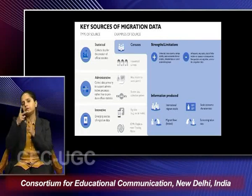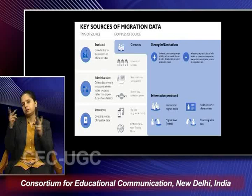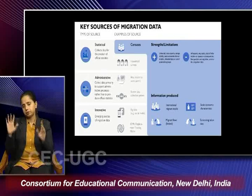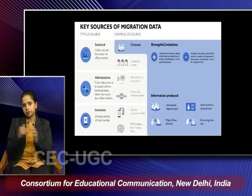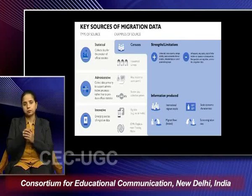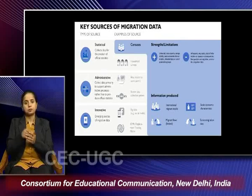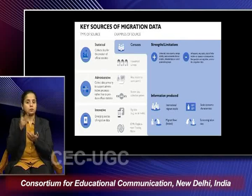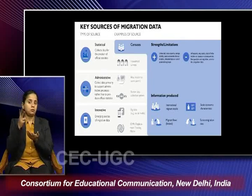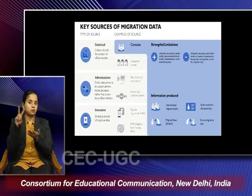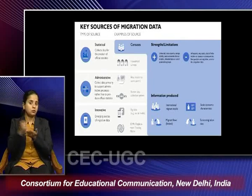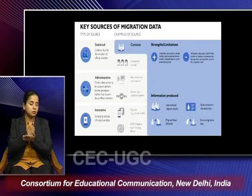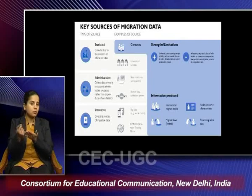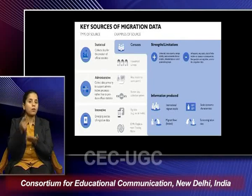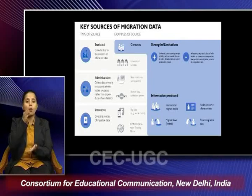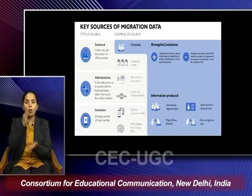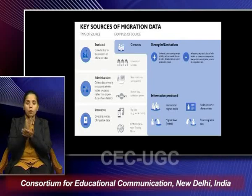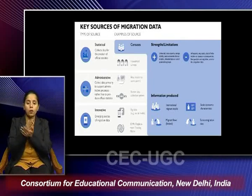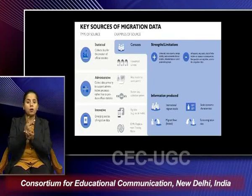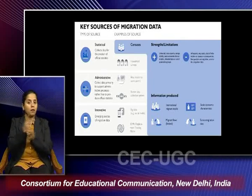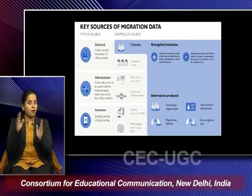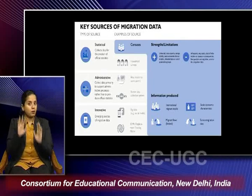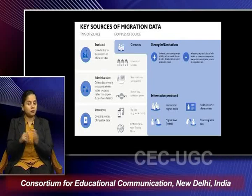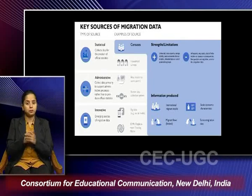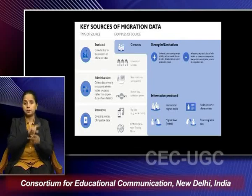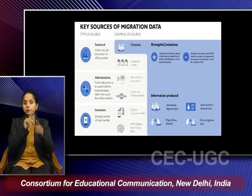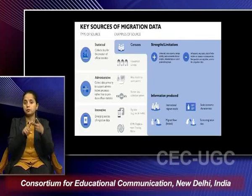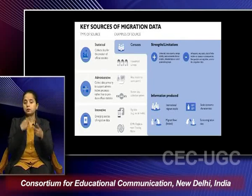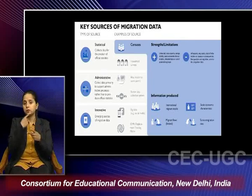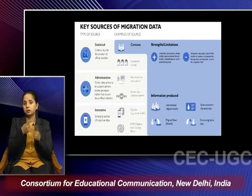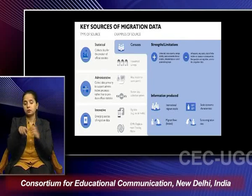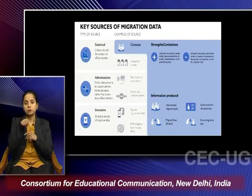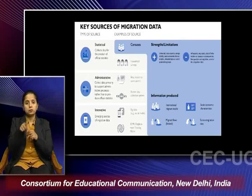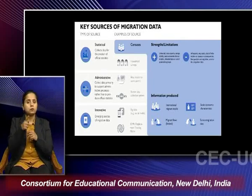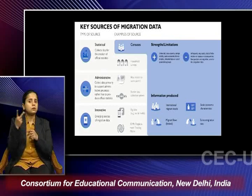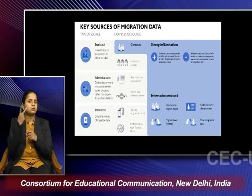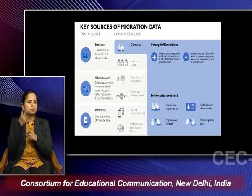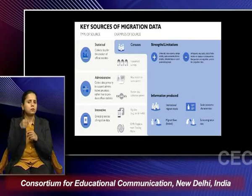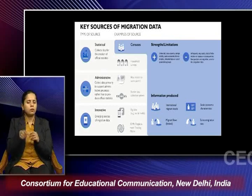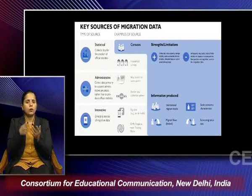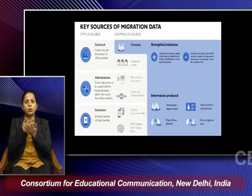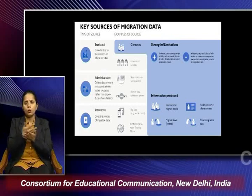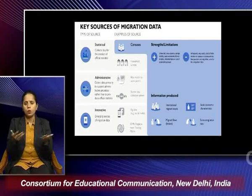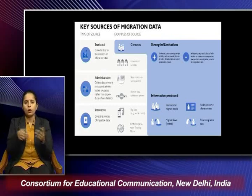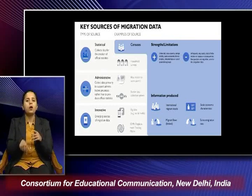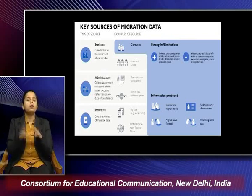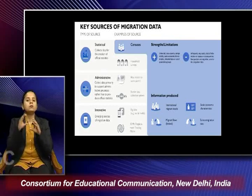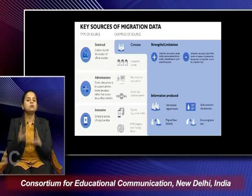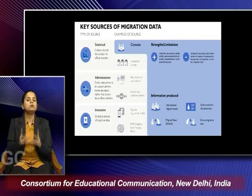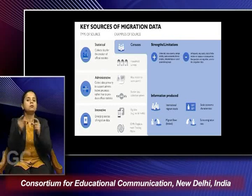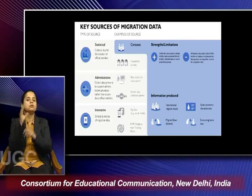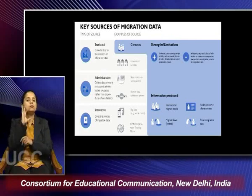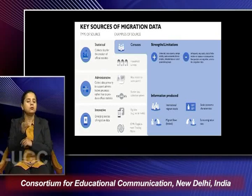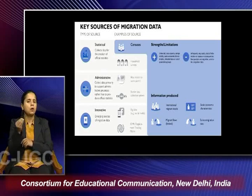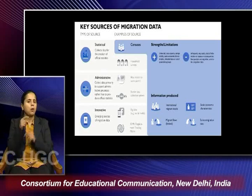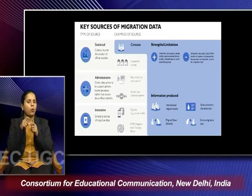during visas, permits and border records. Second is of course the important sources of data is the census, which asks